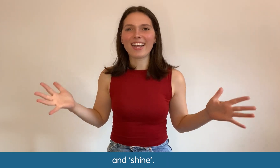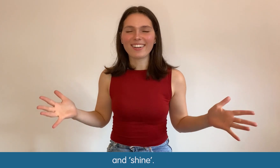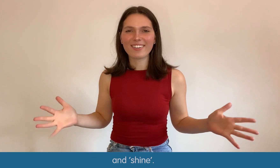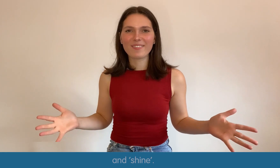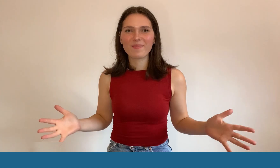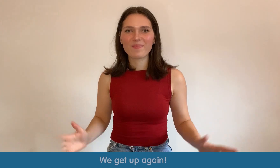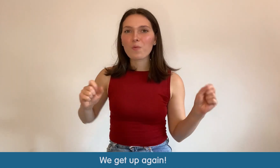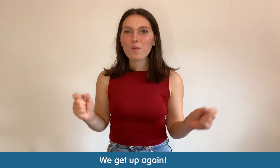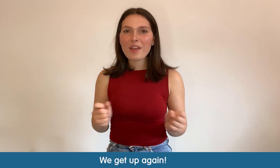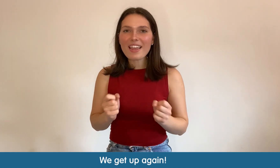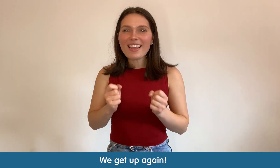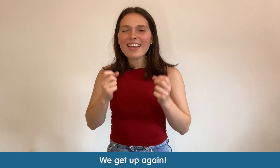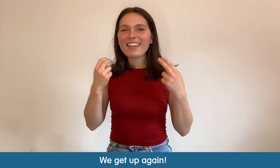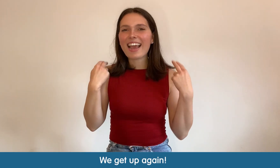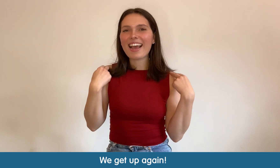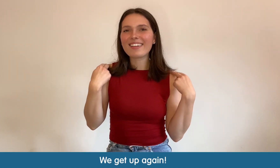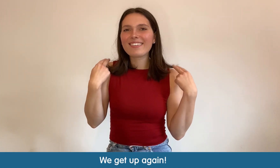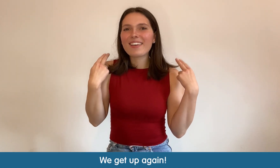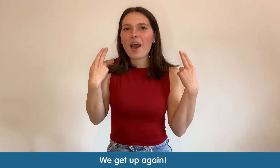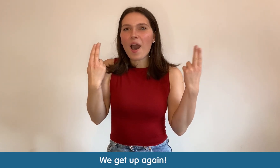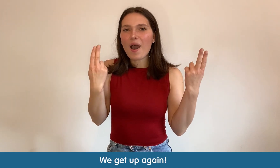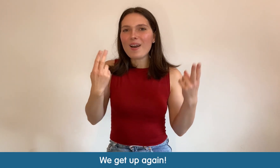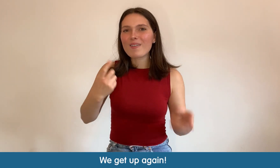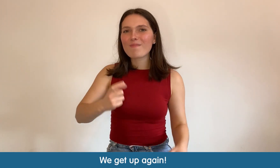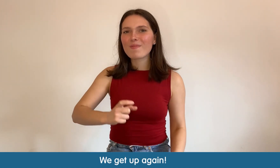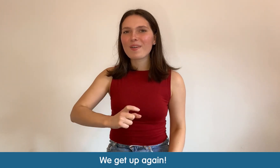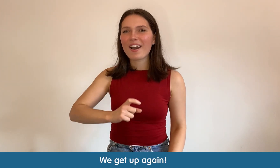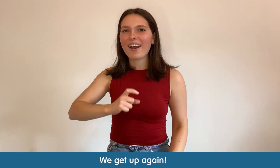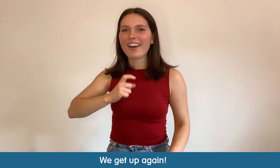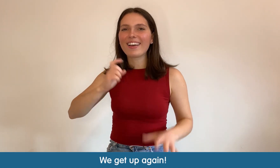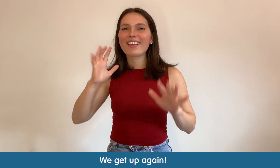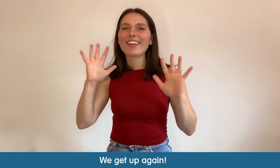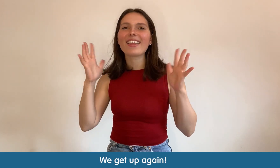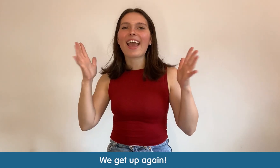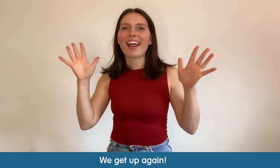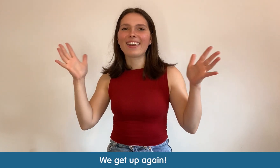shine. We get up again.